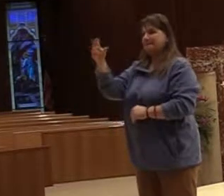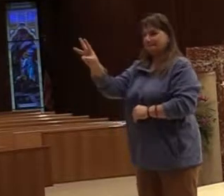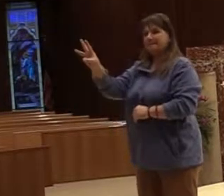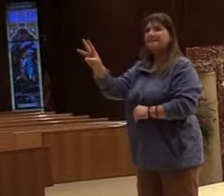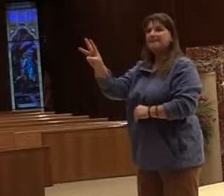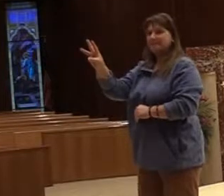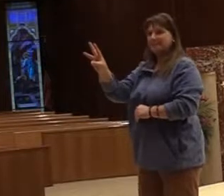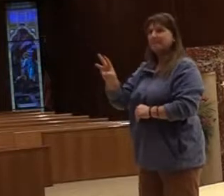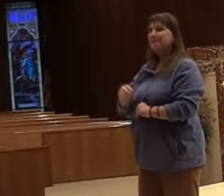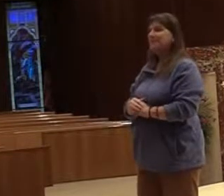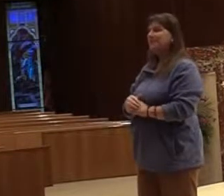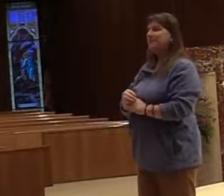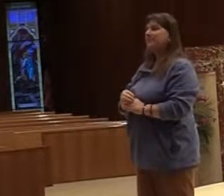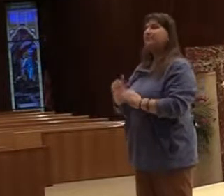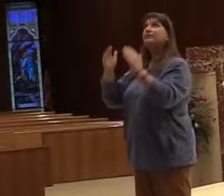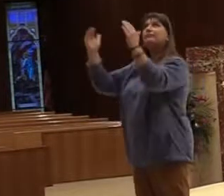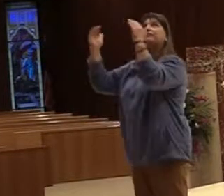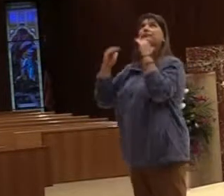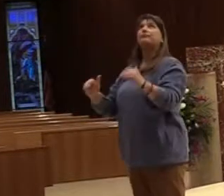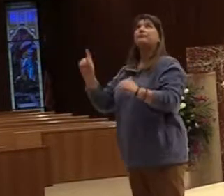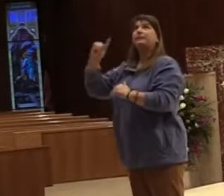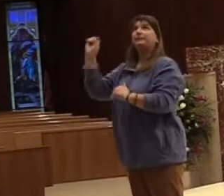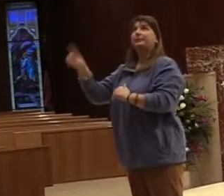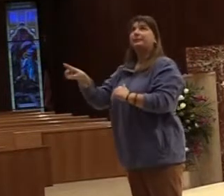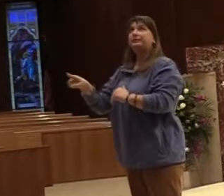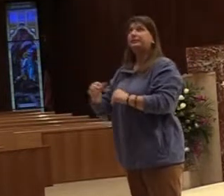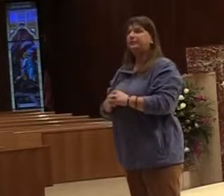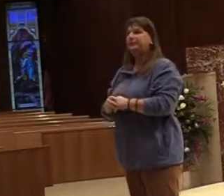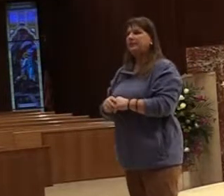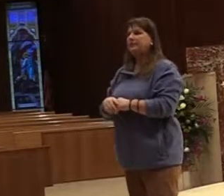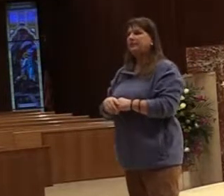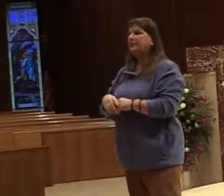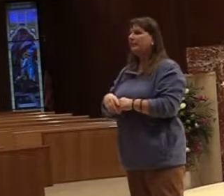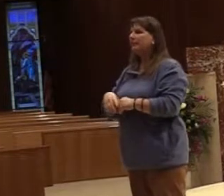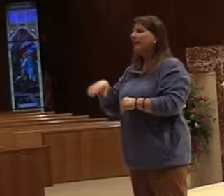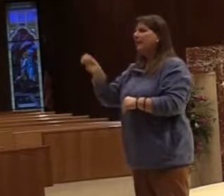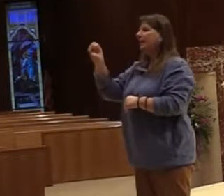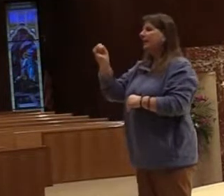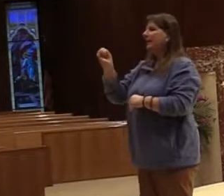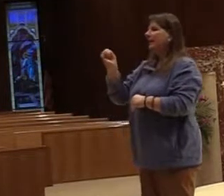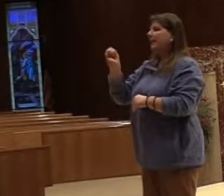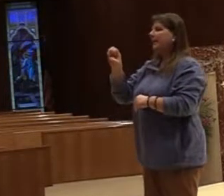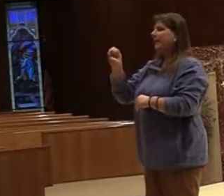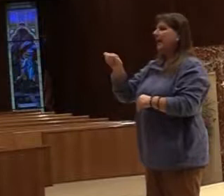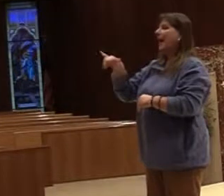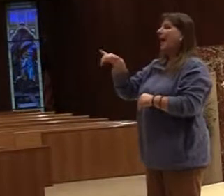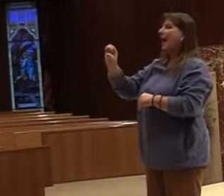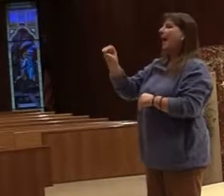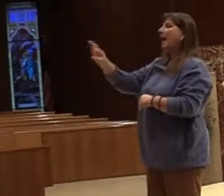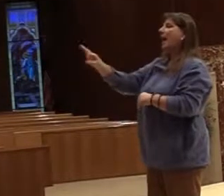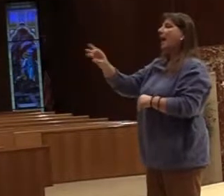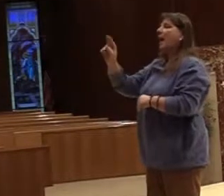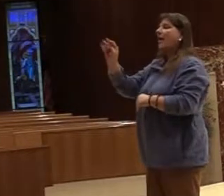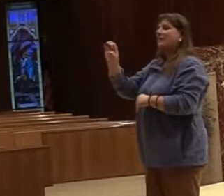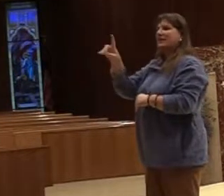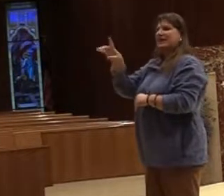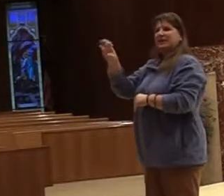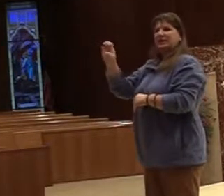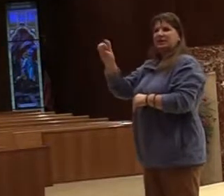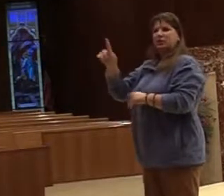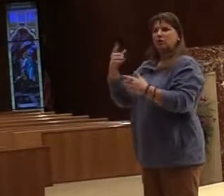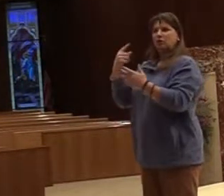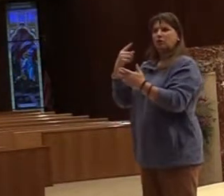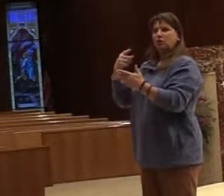16:19-31. Our next slide is the next question. What was the eye of the needle we were in about last week? What was the physical object, the eye